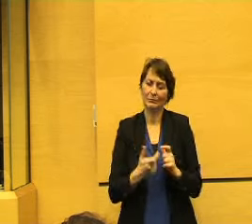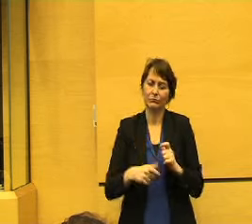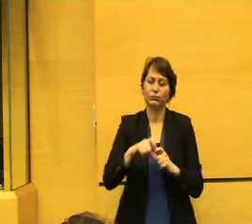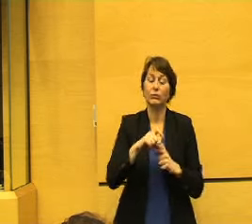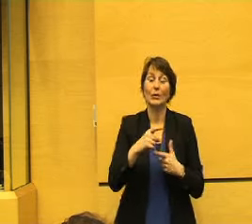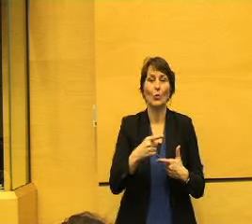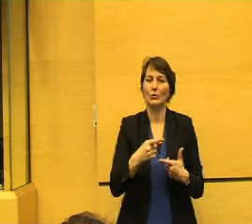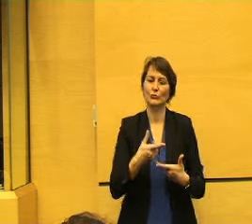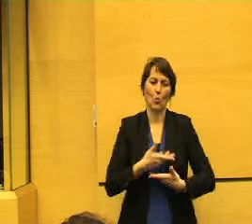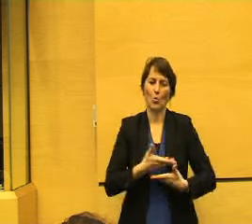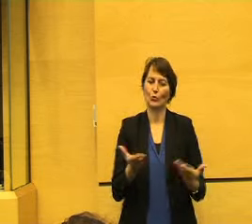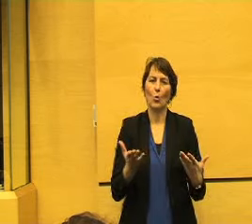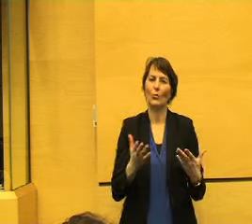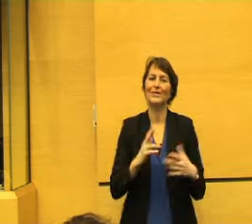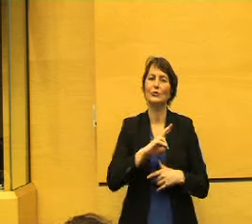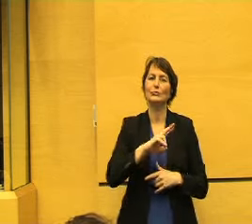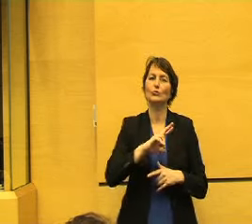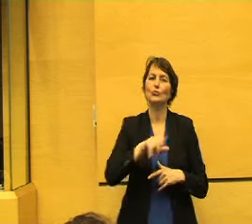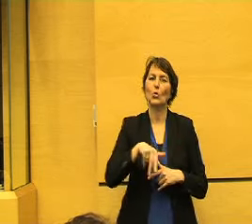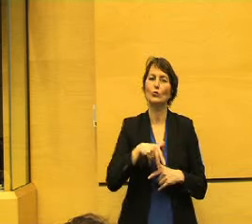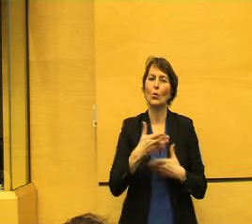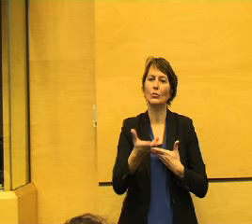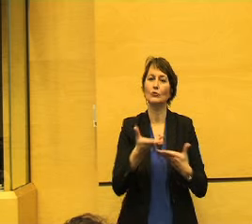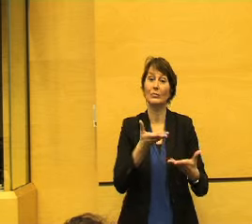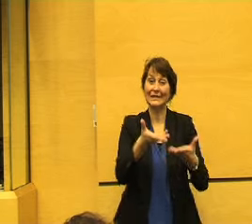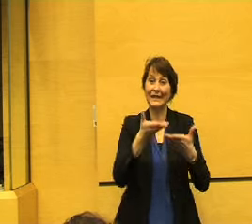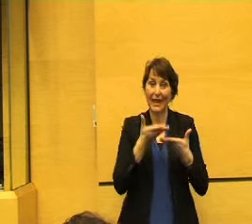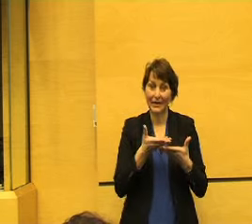social services.